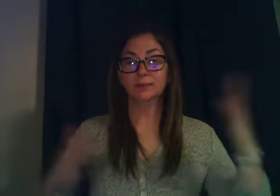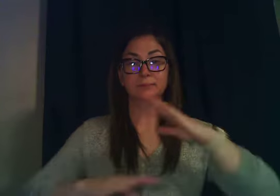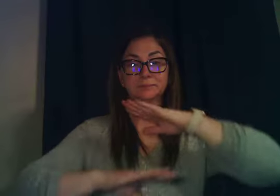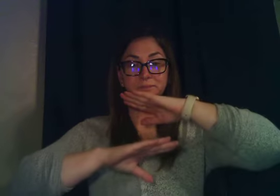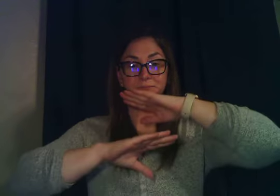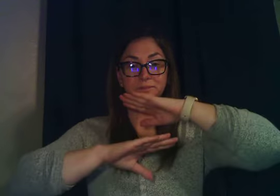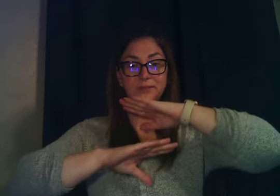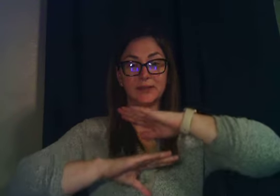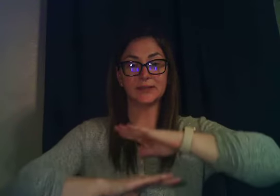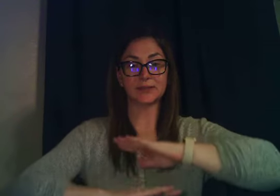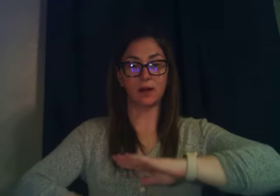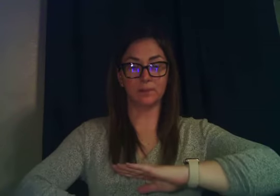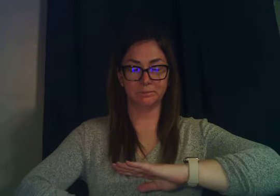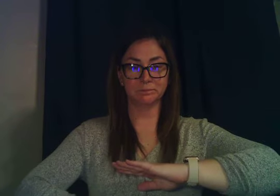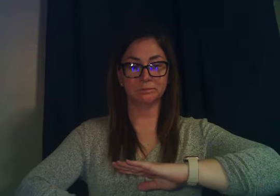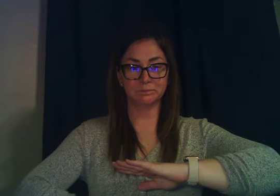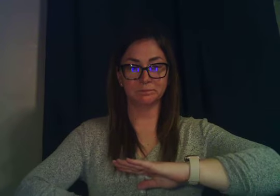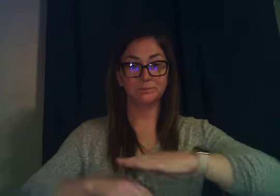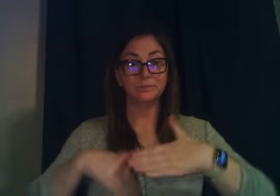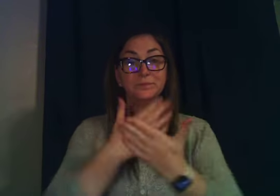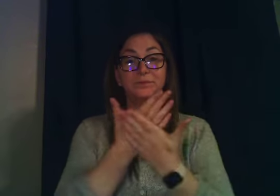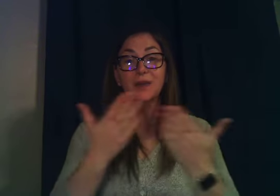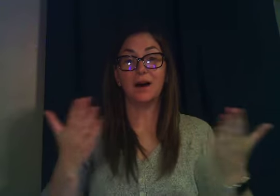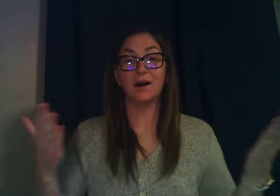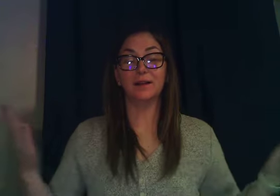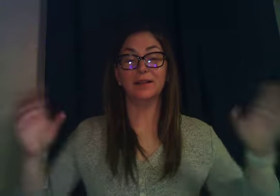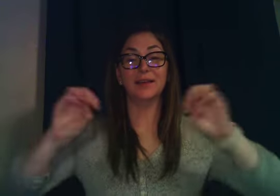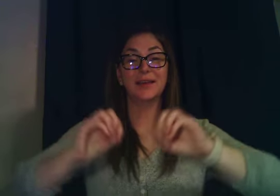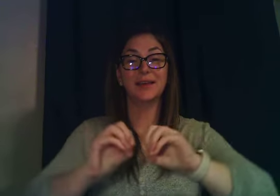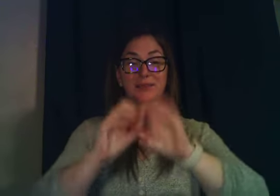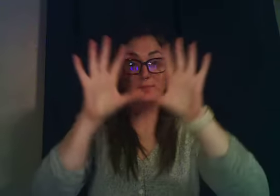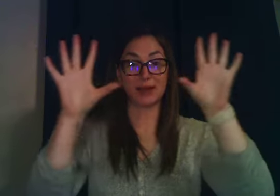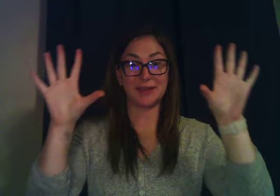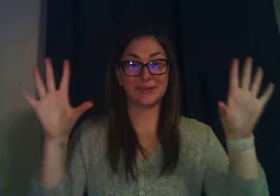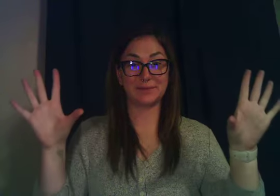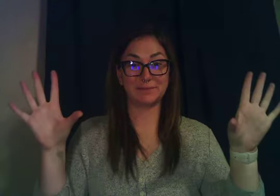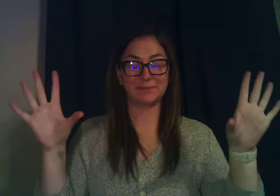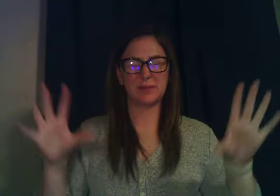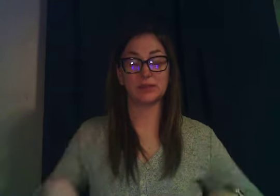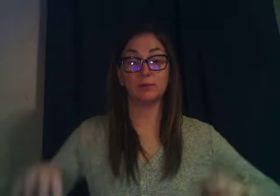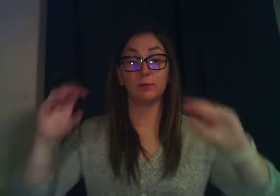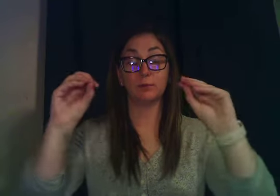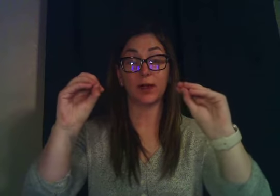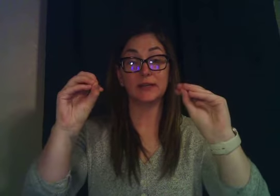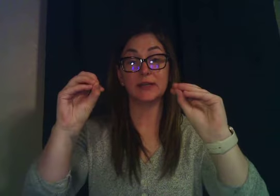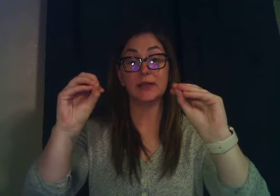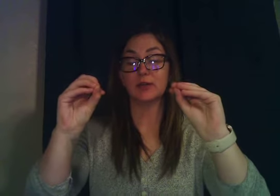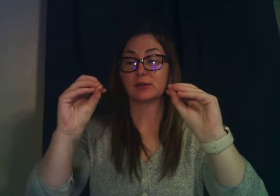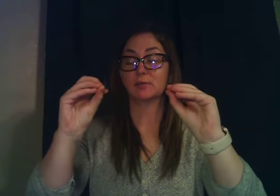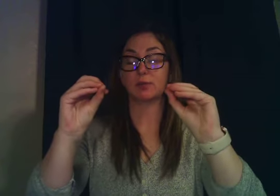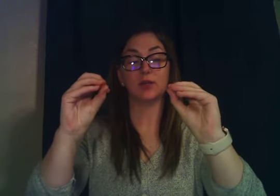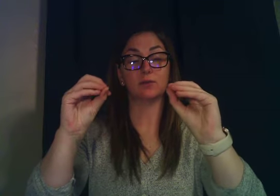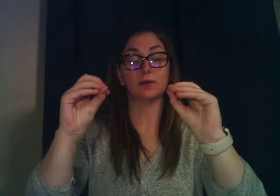is calm. All is bright. So for bright, you're going to bring your